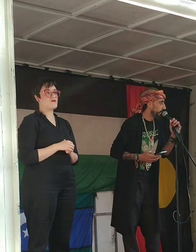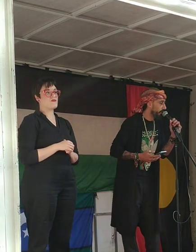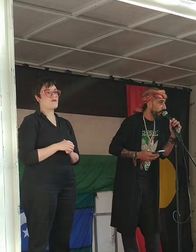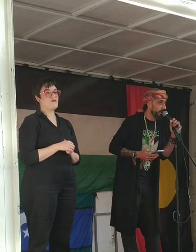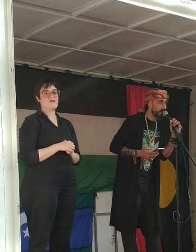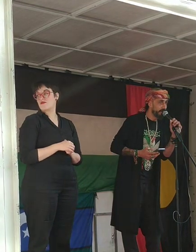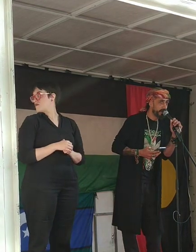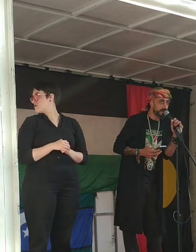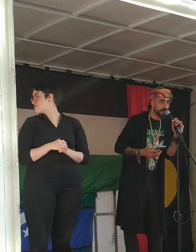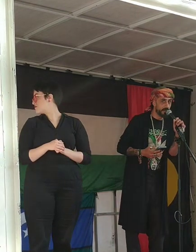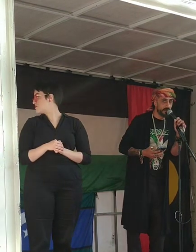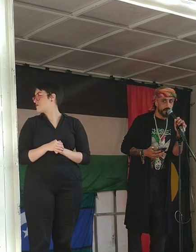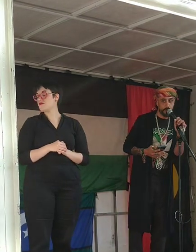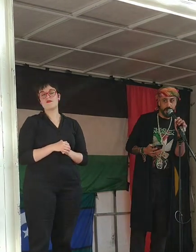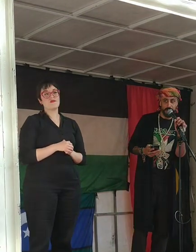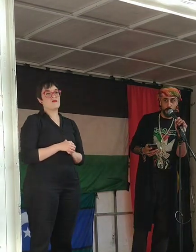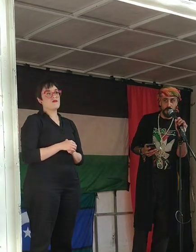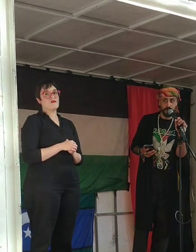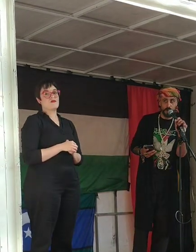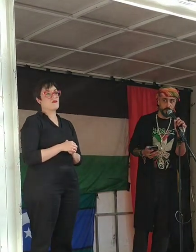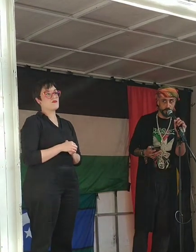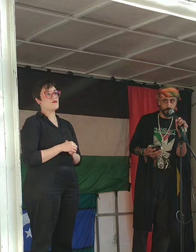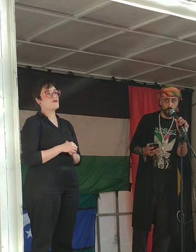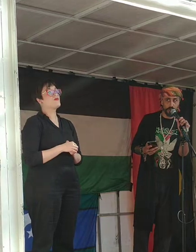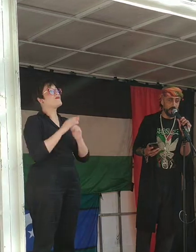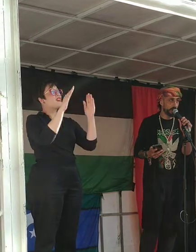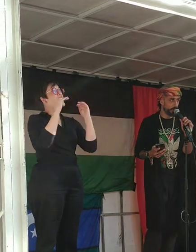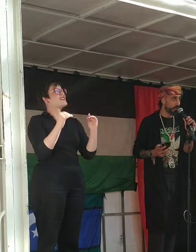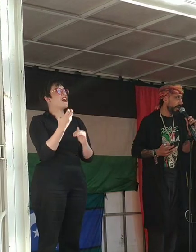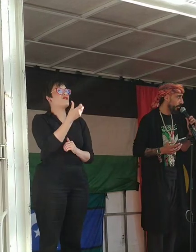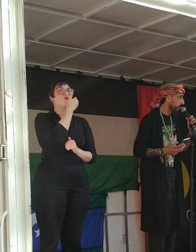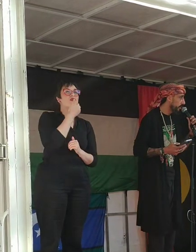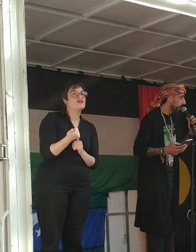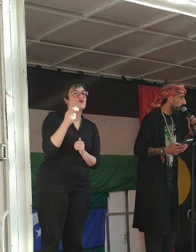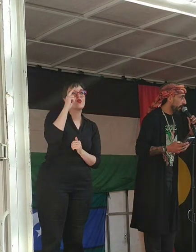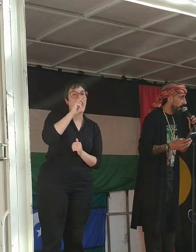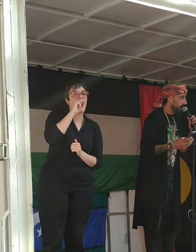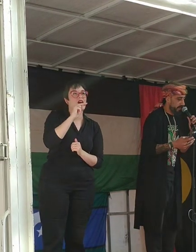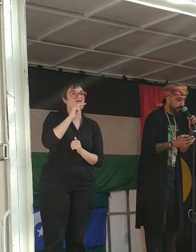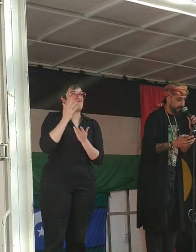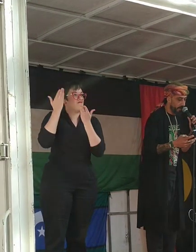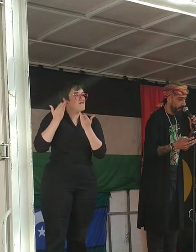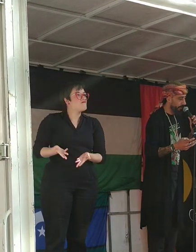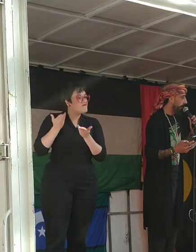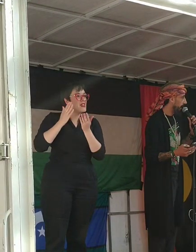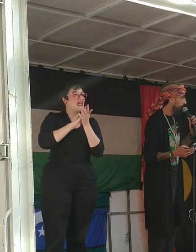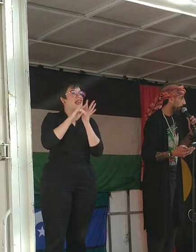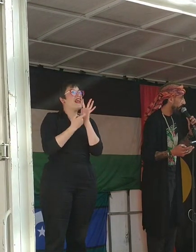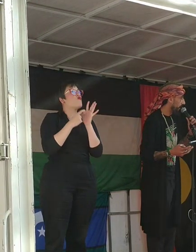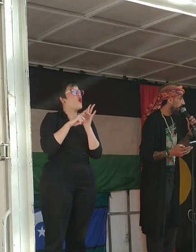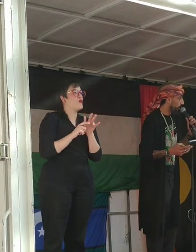Okay, so next we have one of our beautiful young youth heroes. She's a member